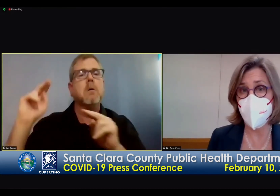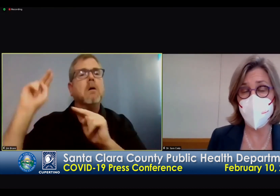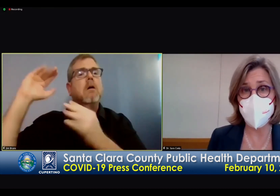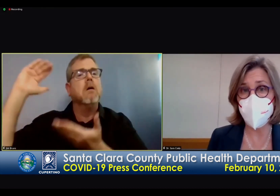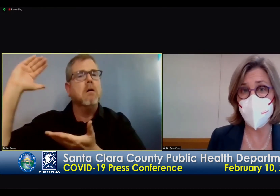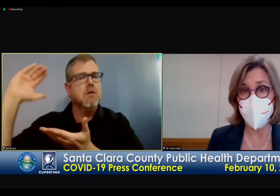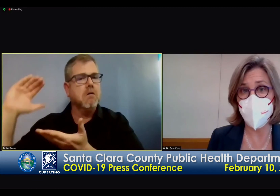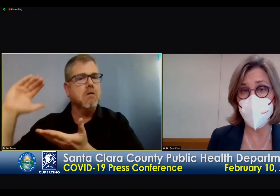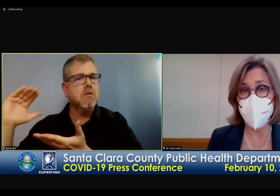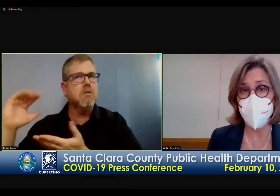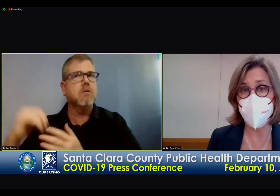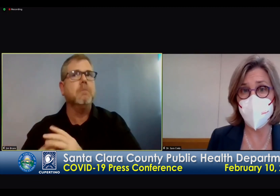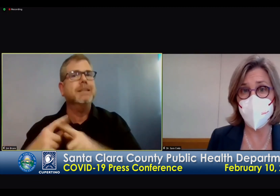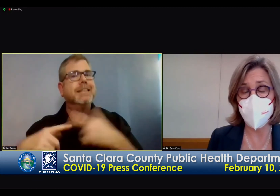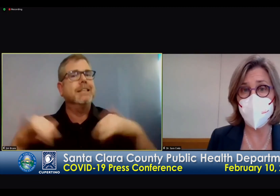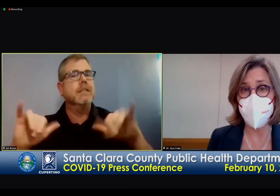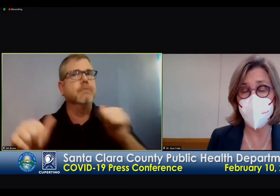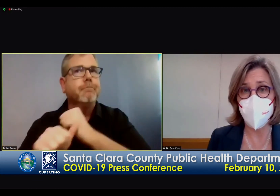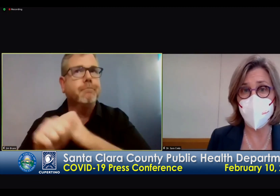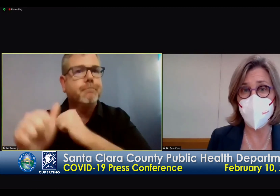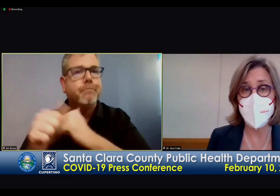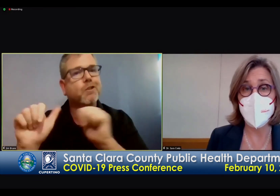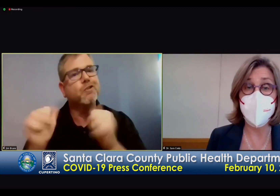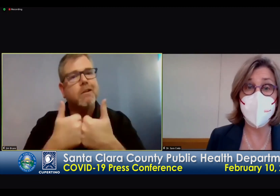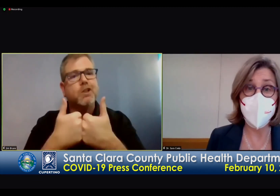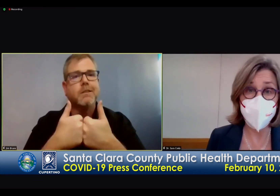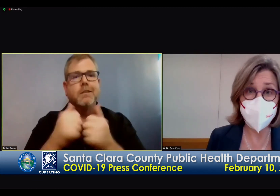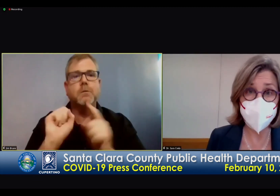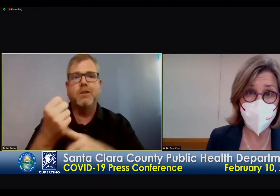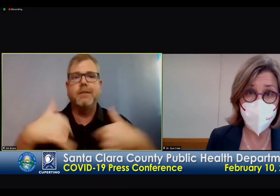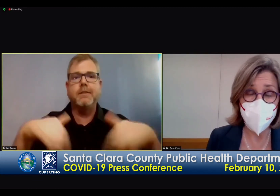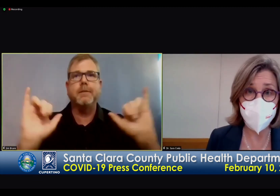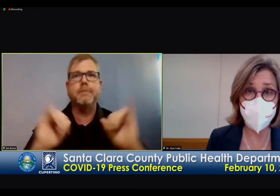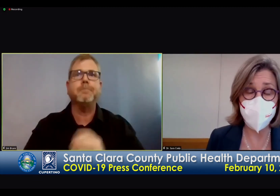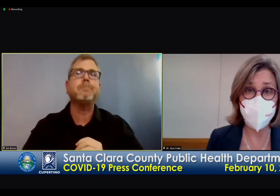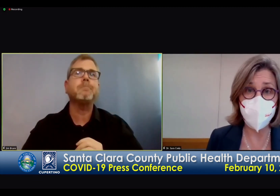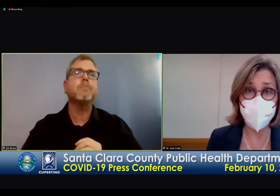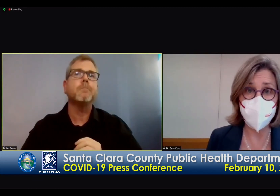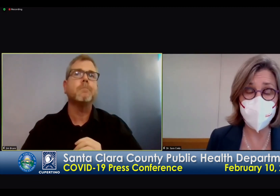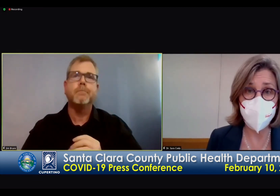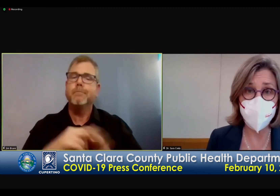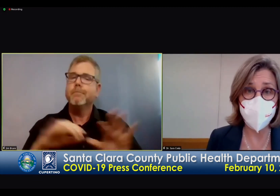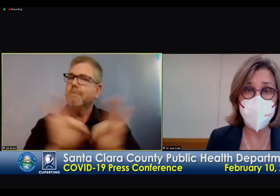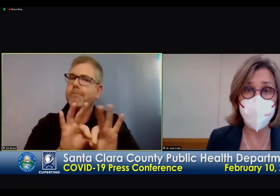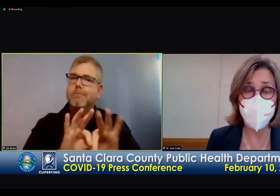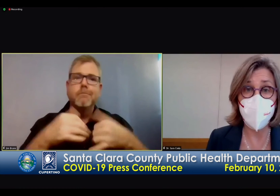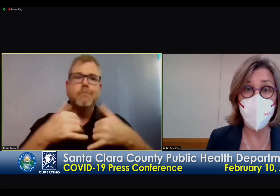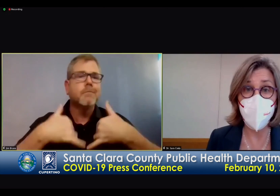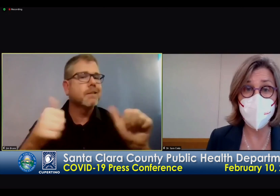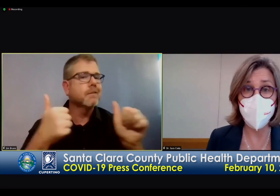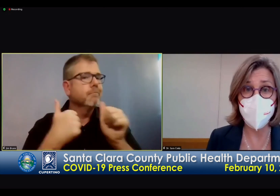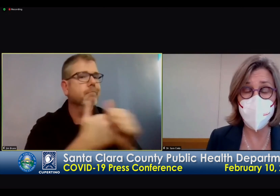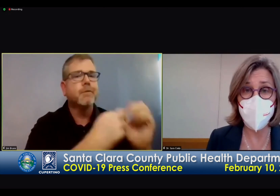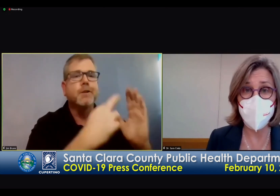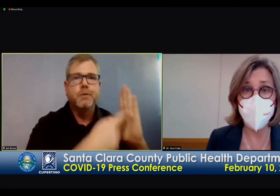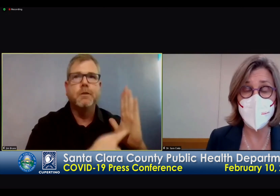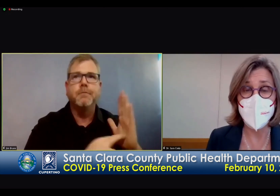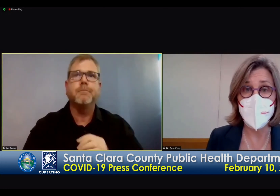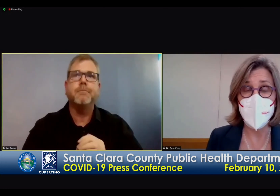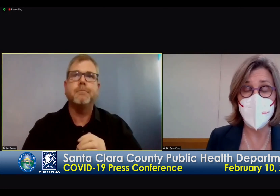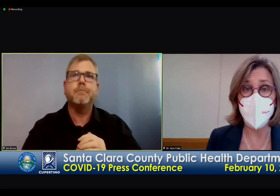that much room to move. That being said, as far as schools, I know our local